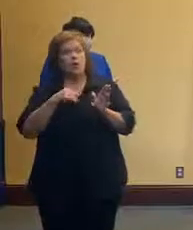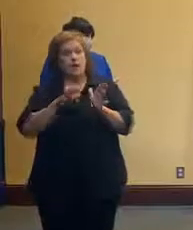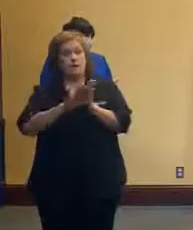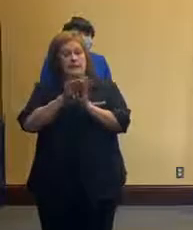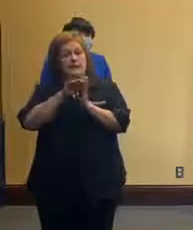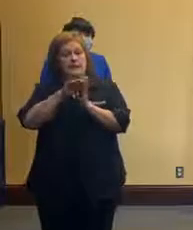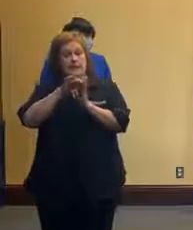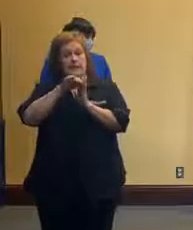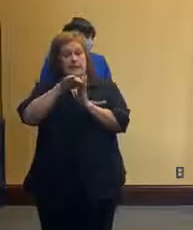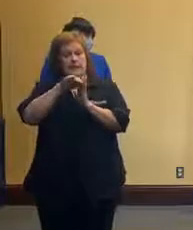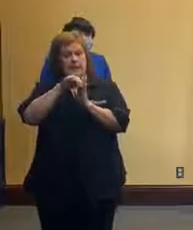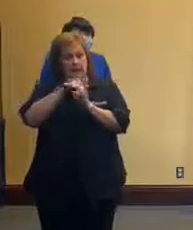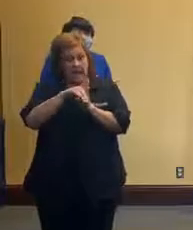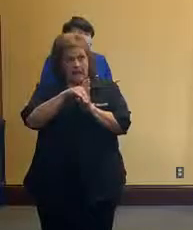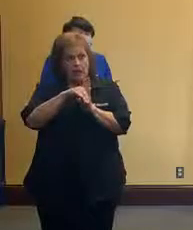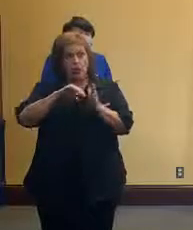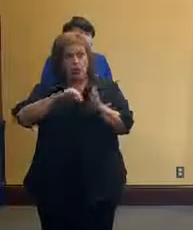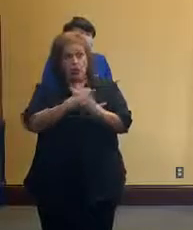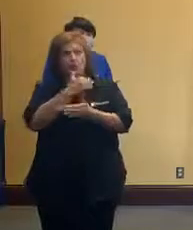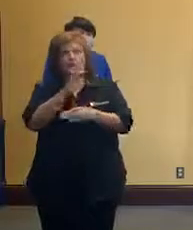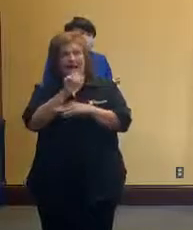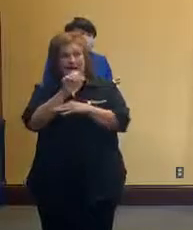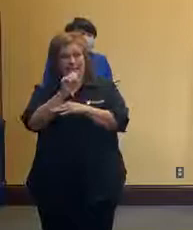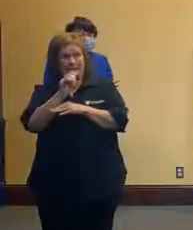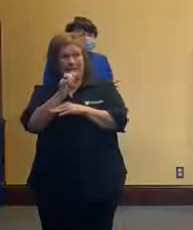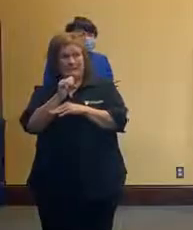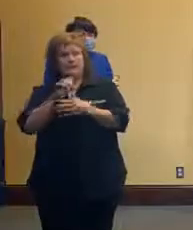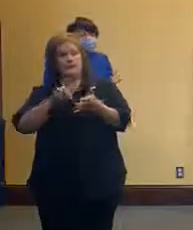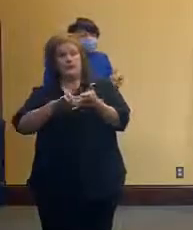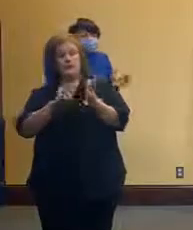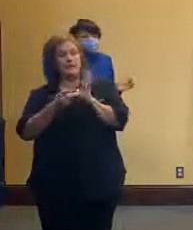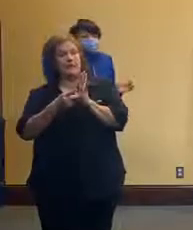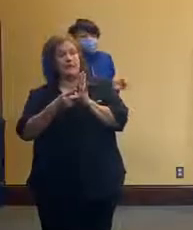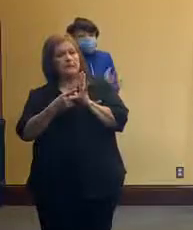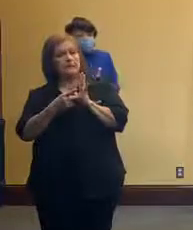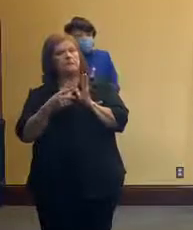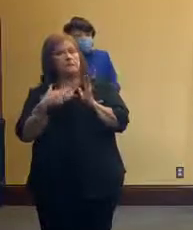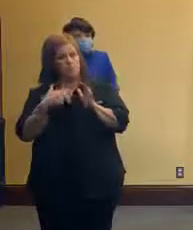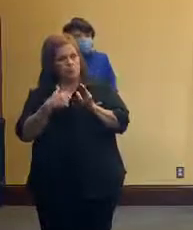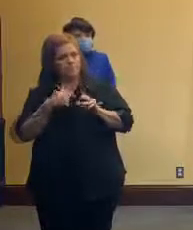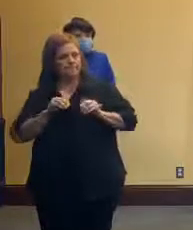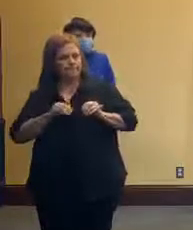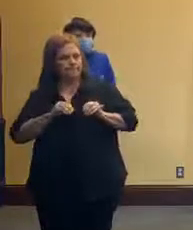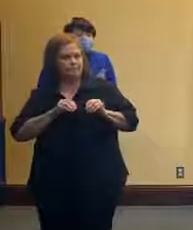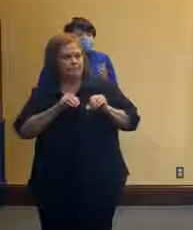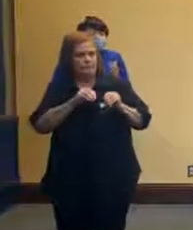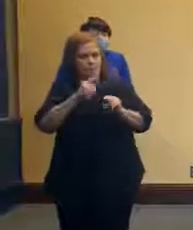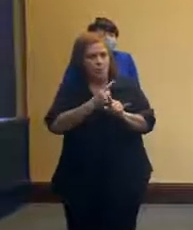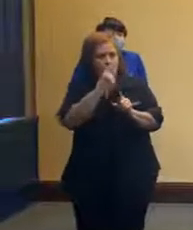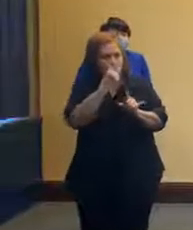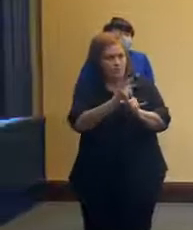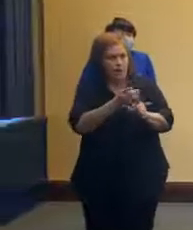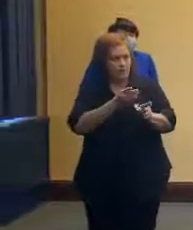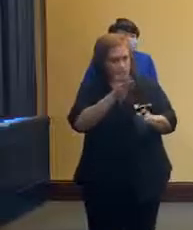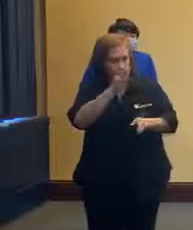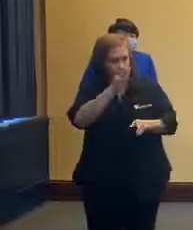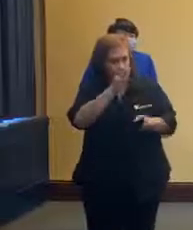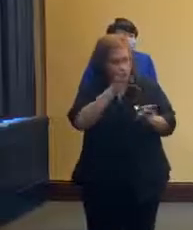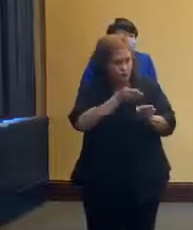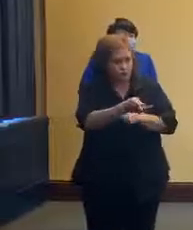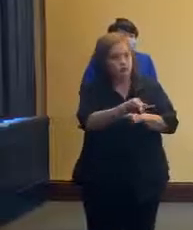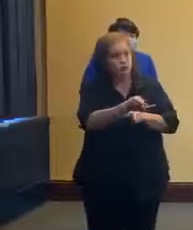of new cases, so that puts us in moving in the right direction to begin to